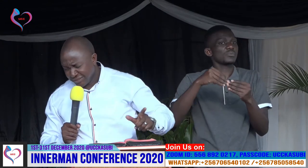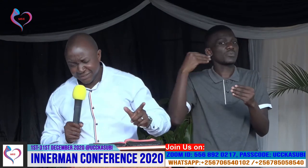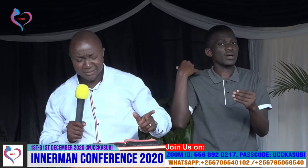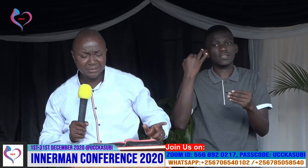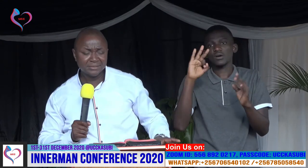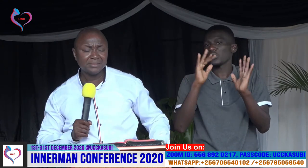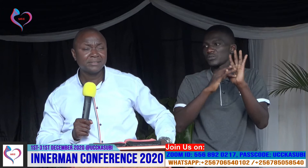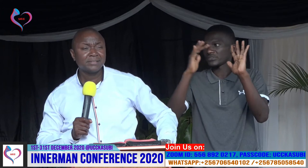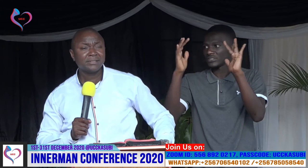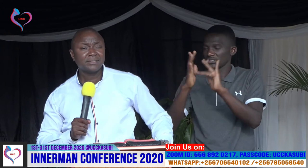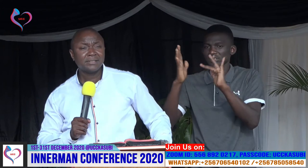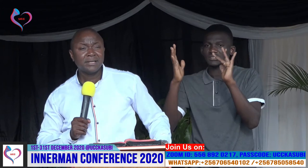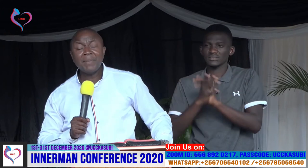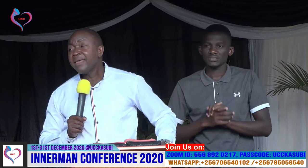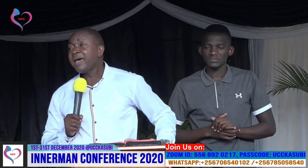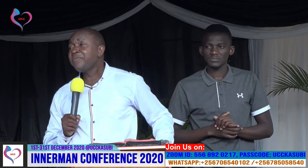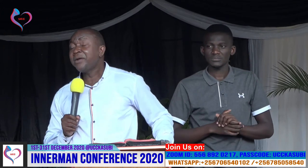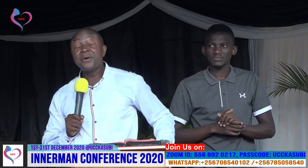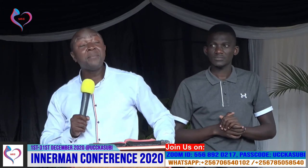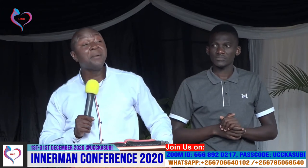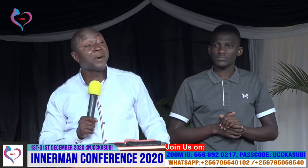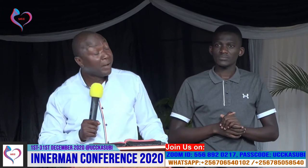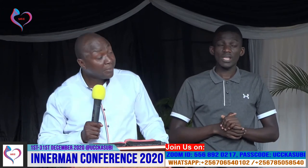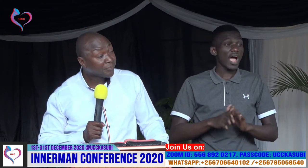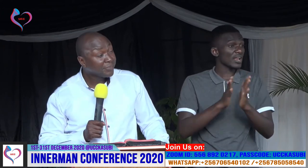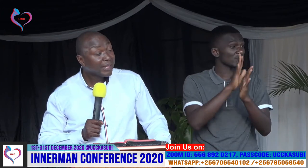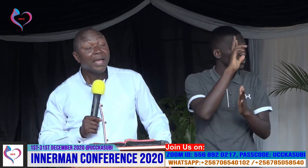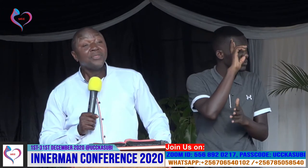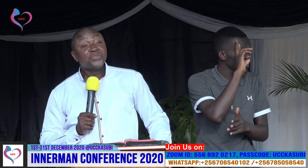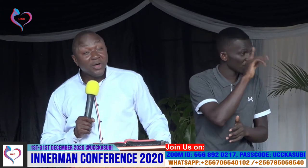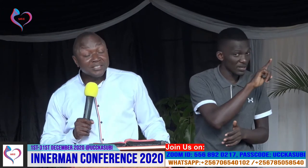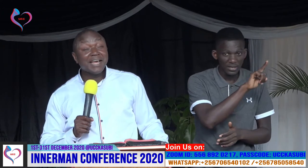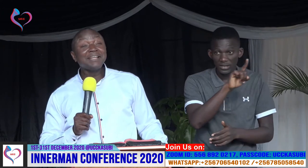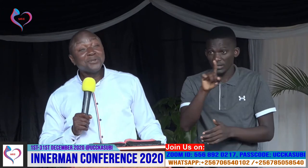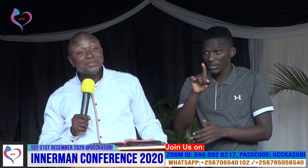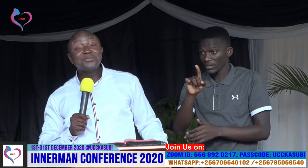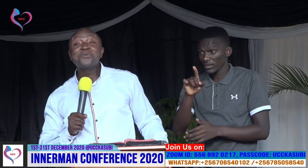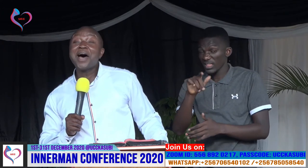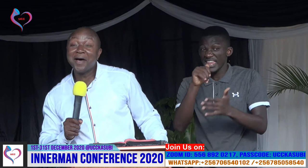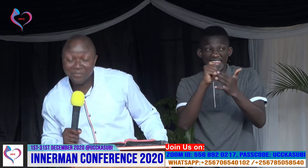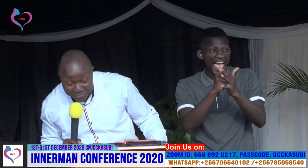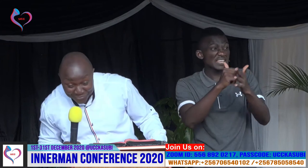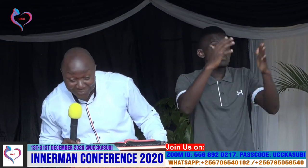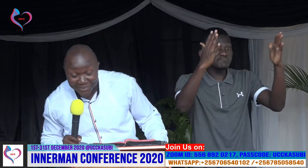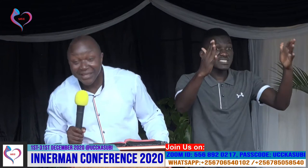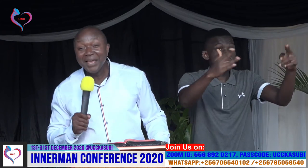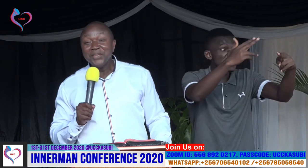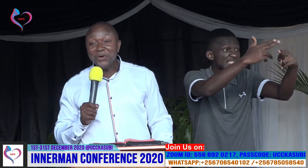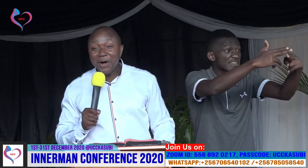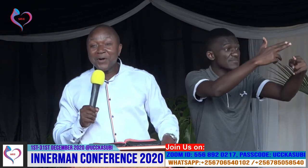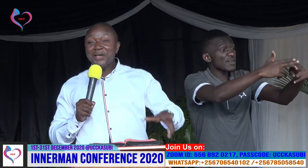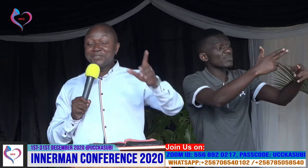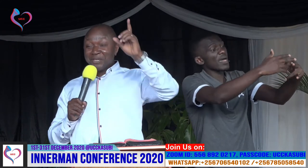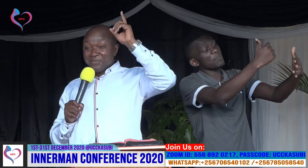Jesus. Ndi blaza wa Yesu Kristo. By the even remember. Those titles you have,